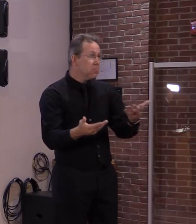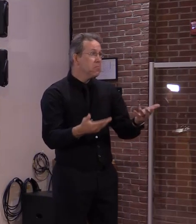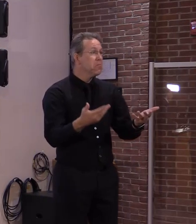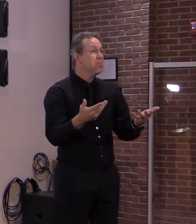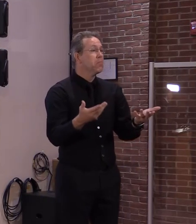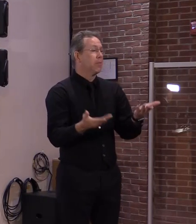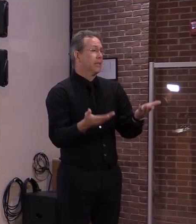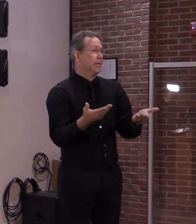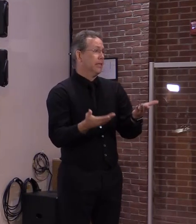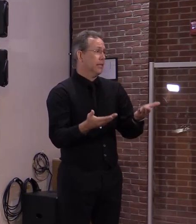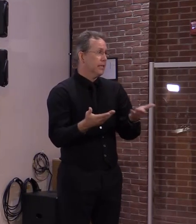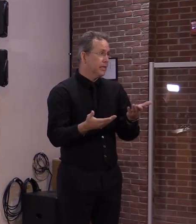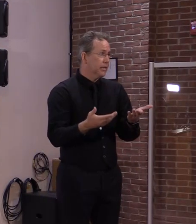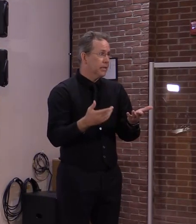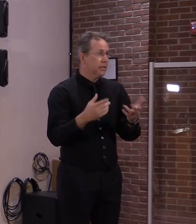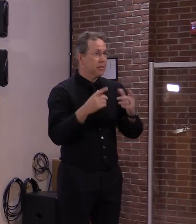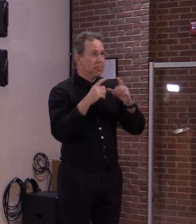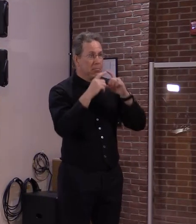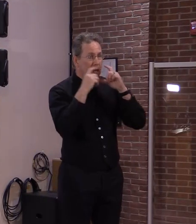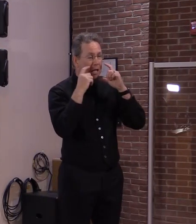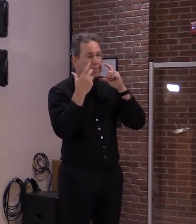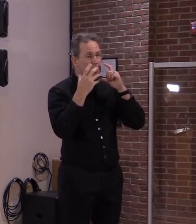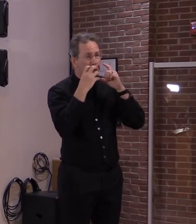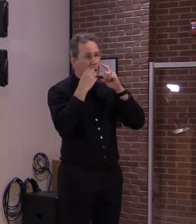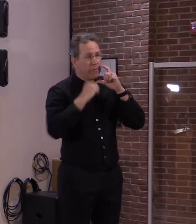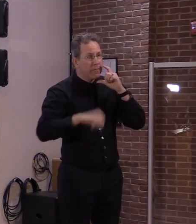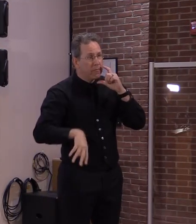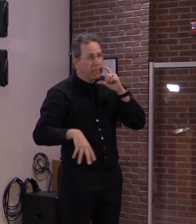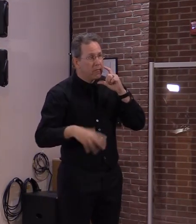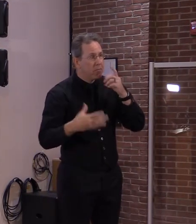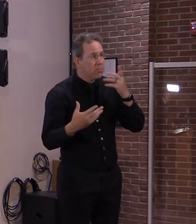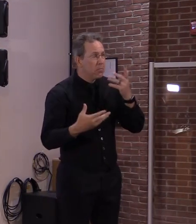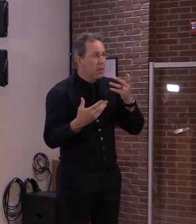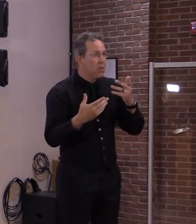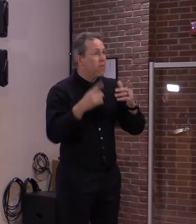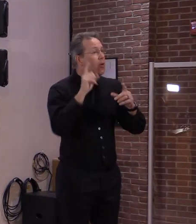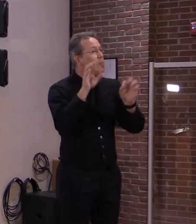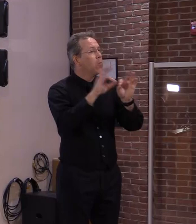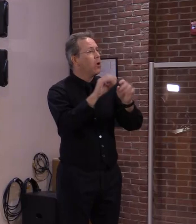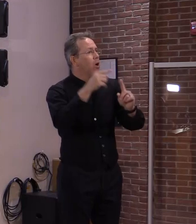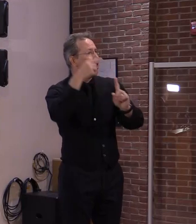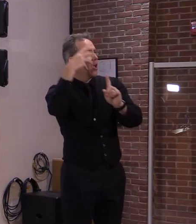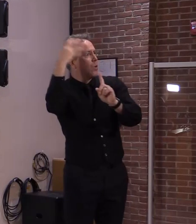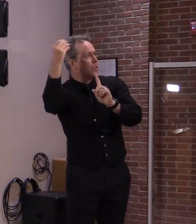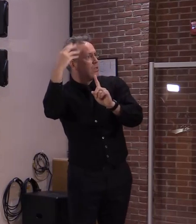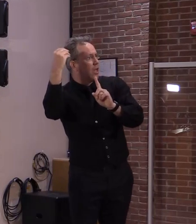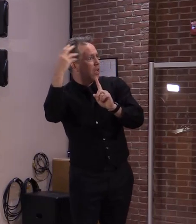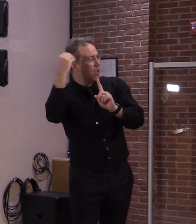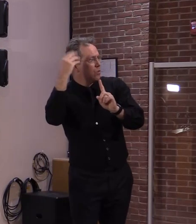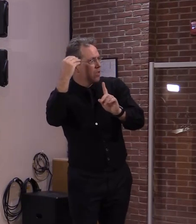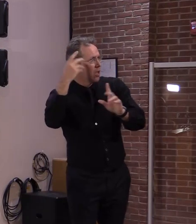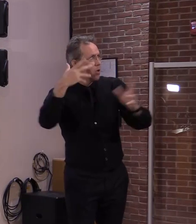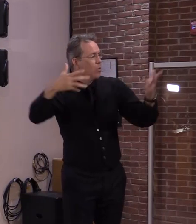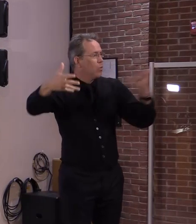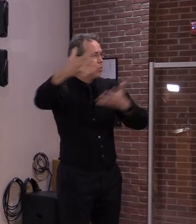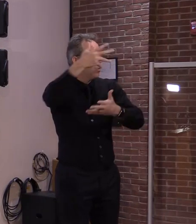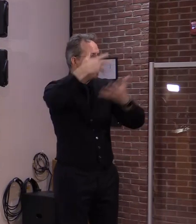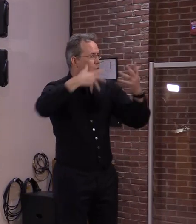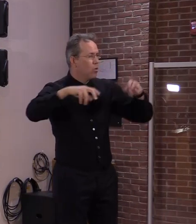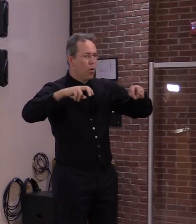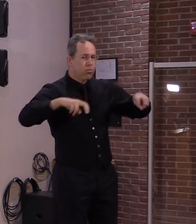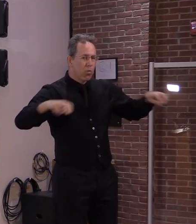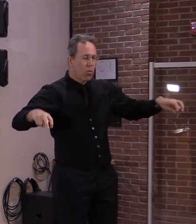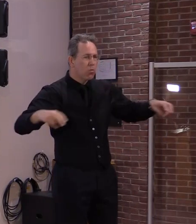mask mandate. It's not right now, but it may be soon. We'll have those conversations over the next few